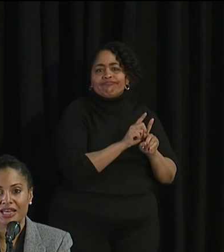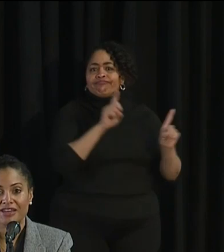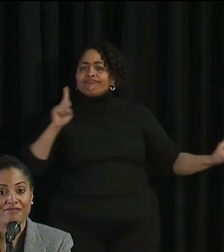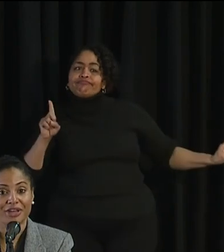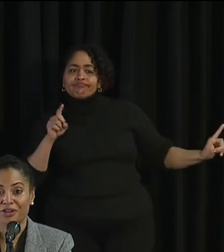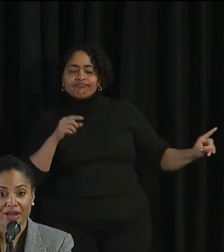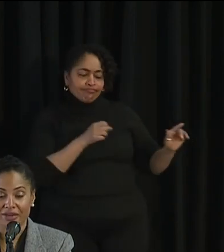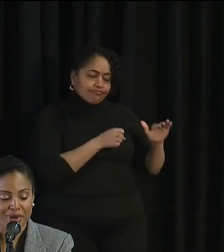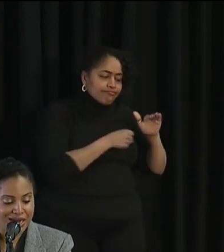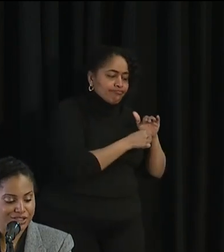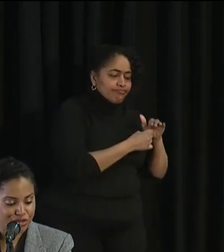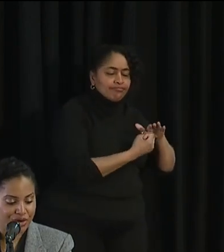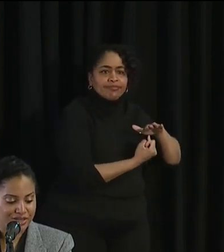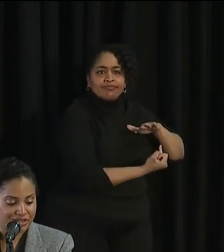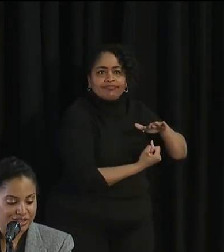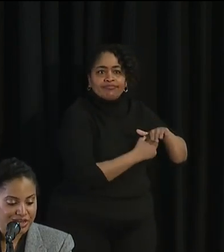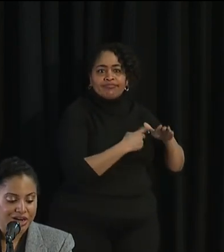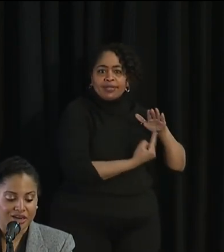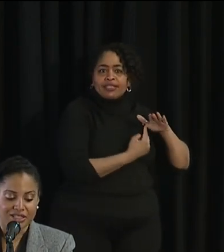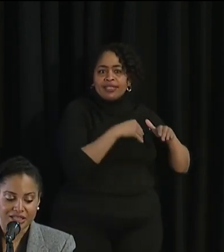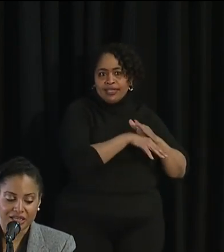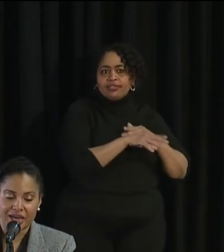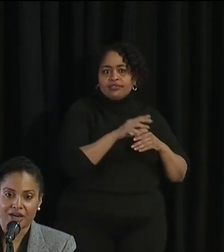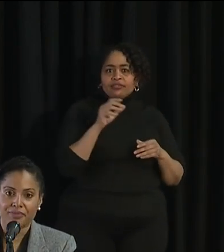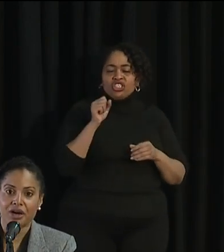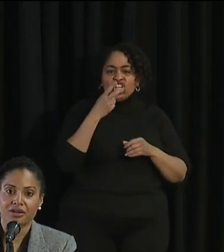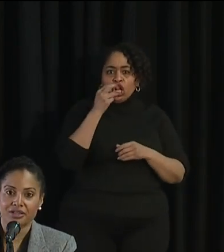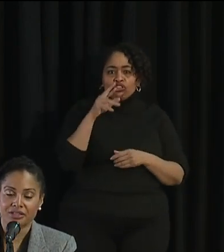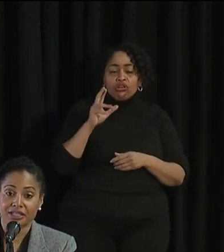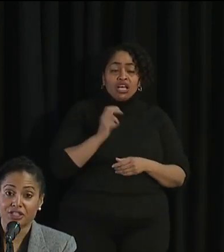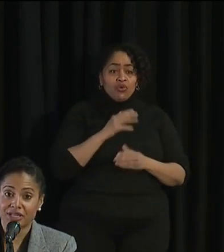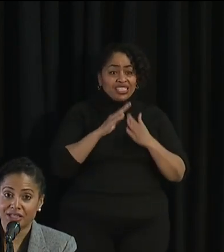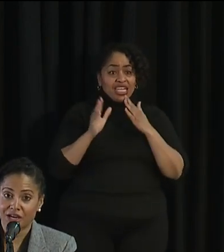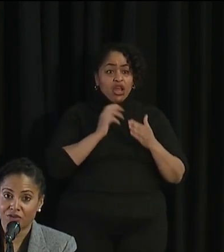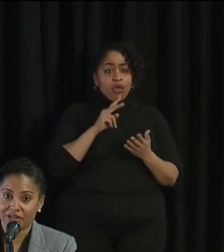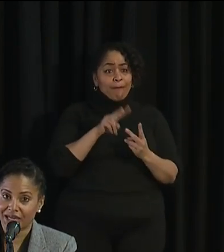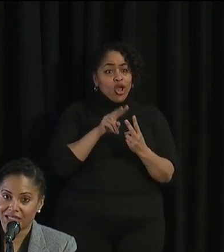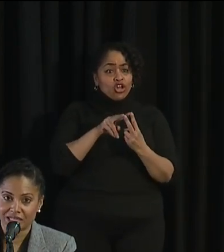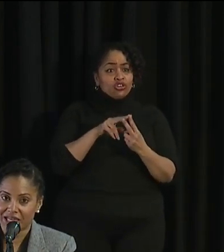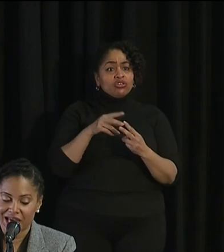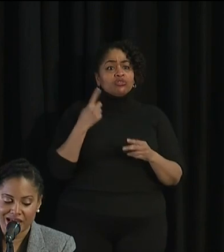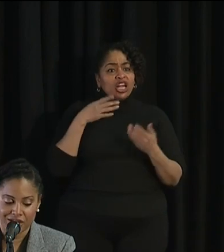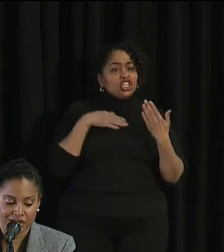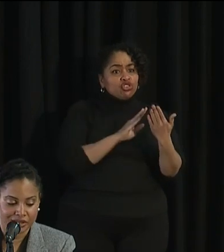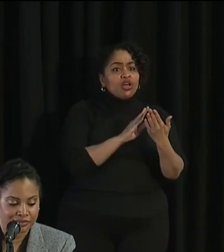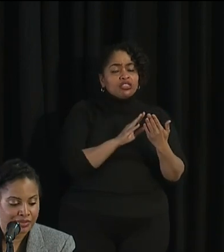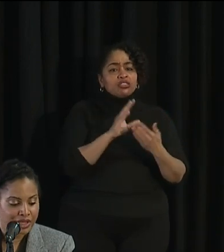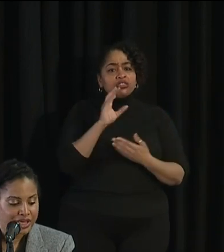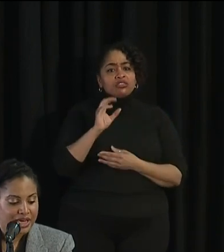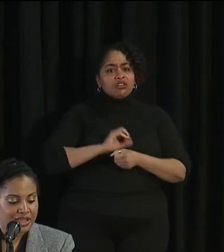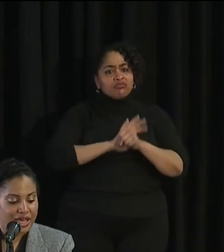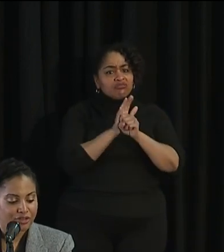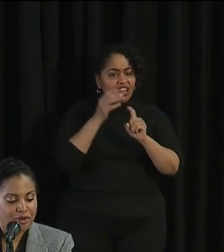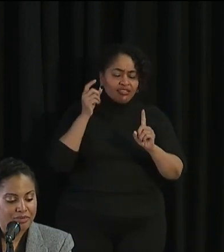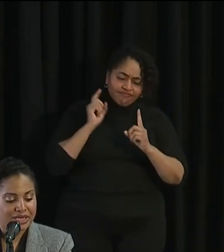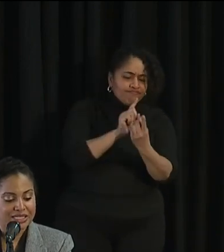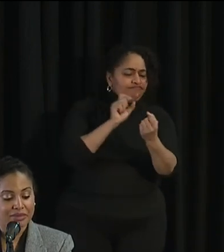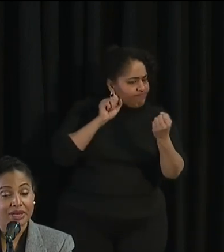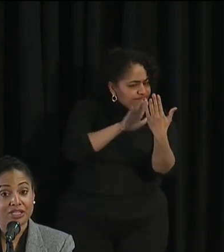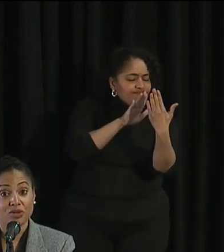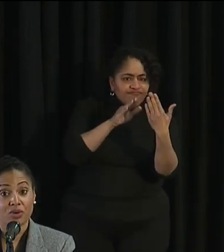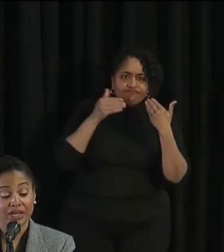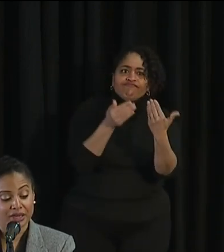remain invigorated by Detroiters, our city, and our partners in addressing COVID-19 head on. The health department